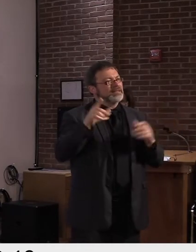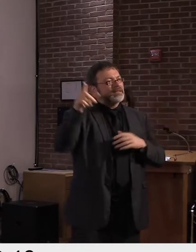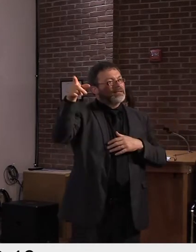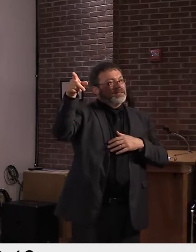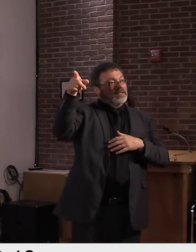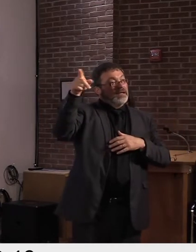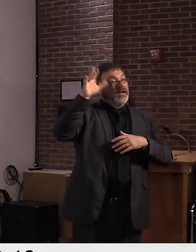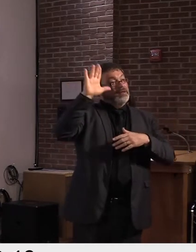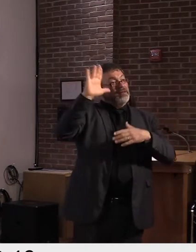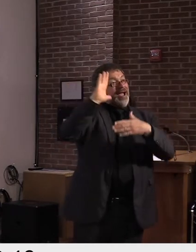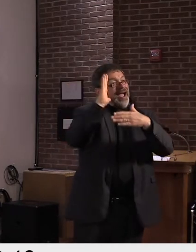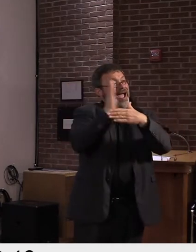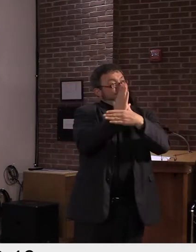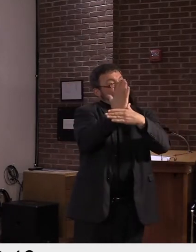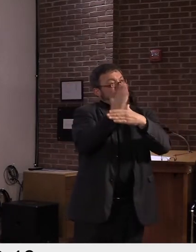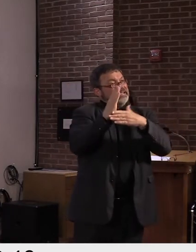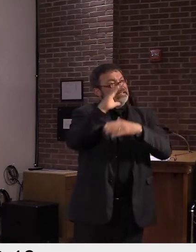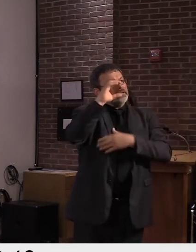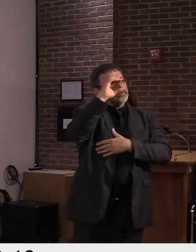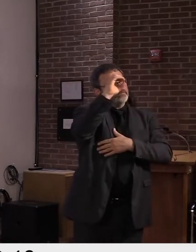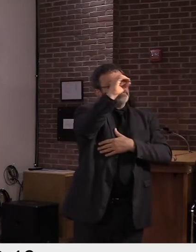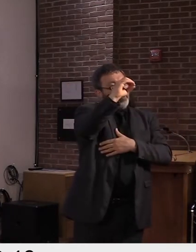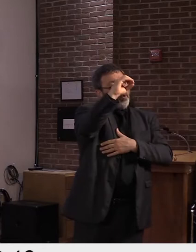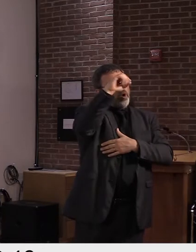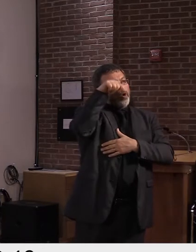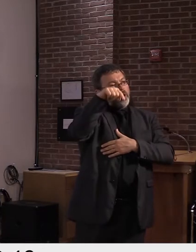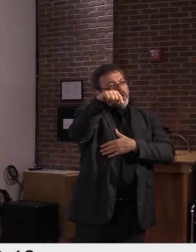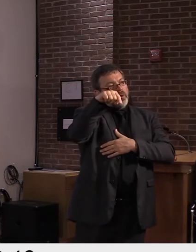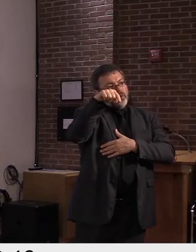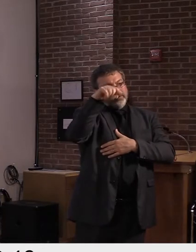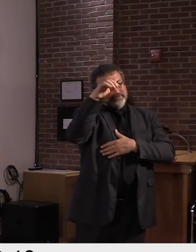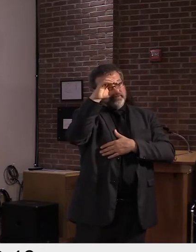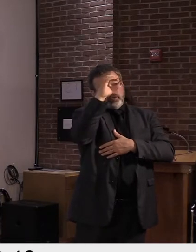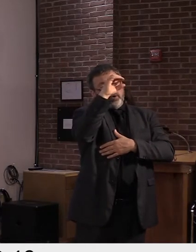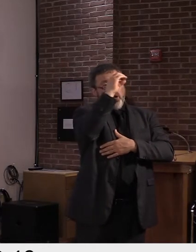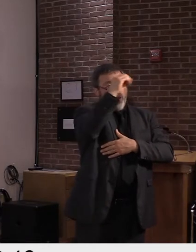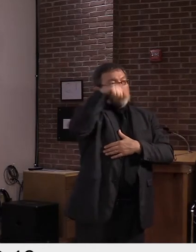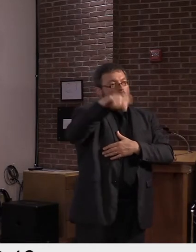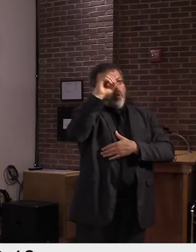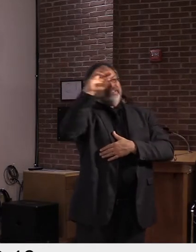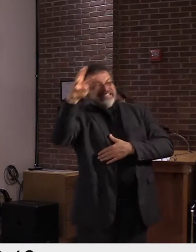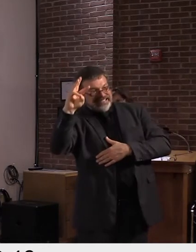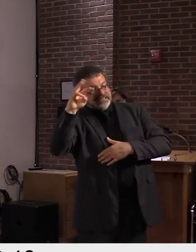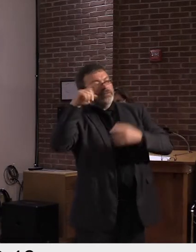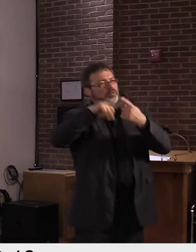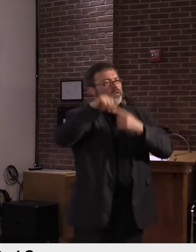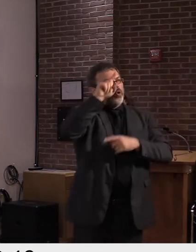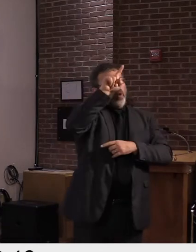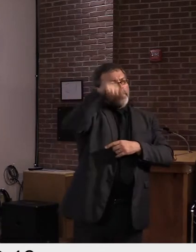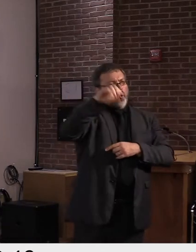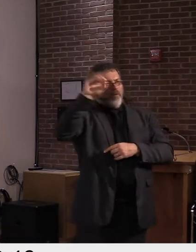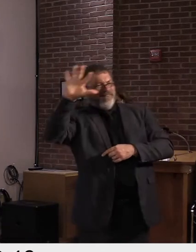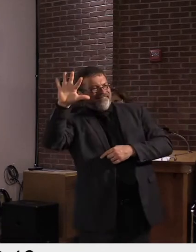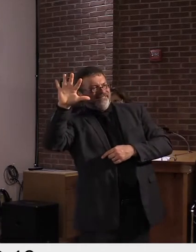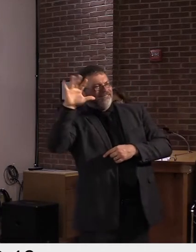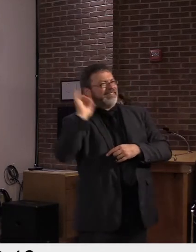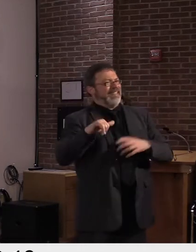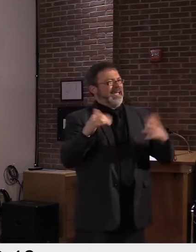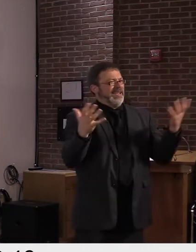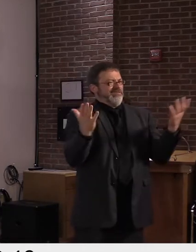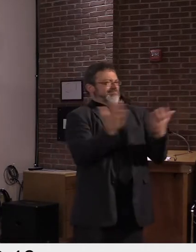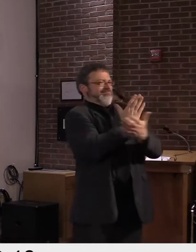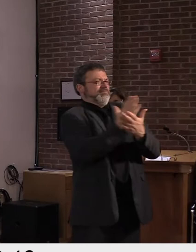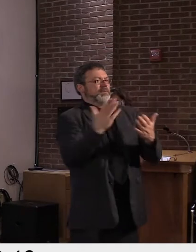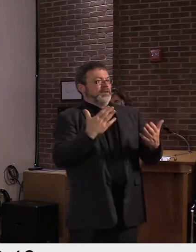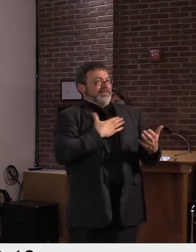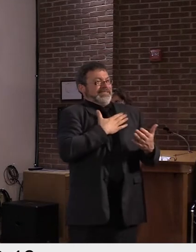broad band that the reliability of the number one would be suspect. And they will freely